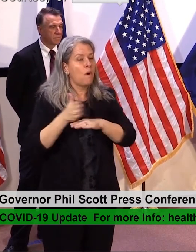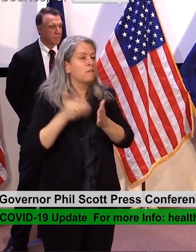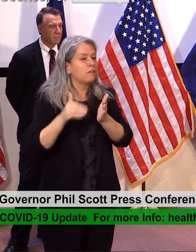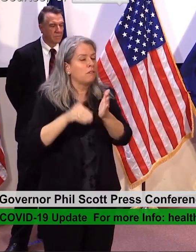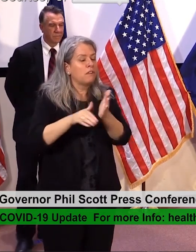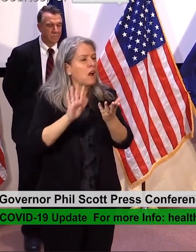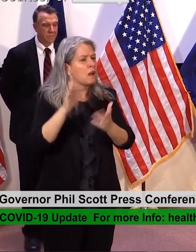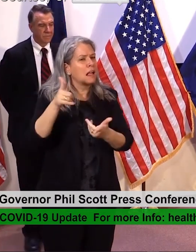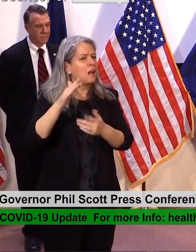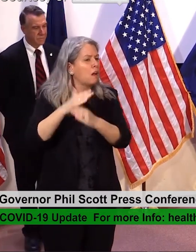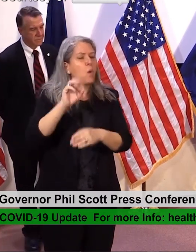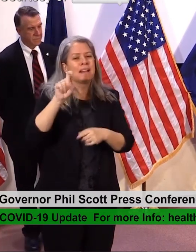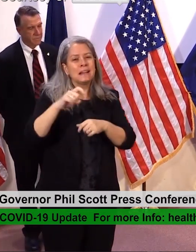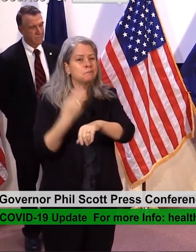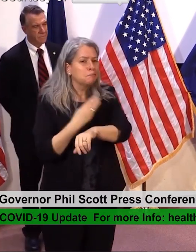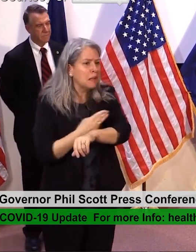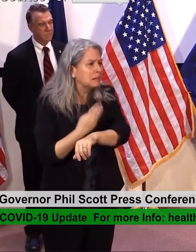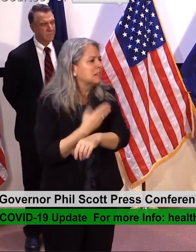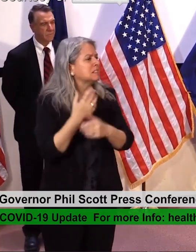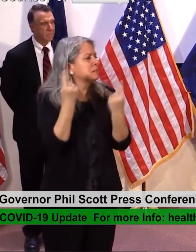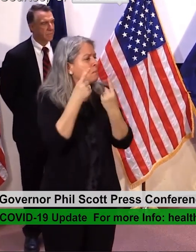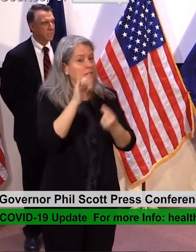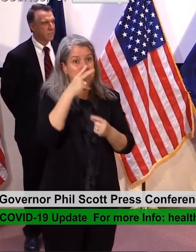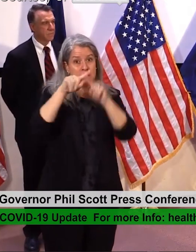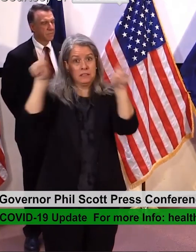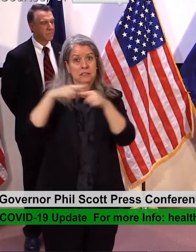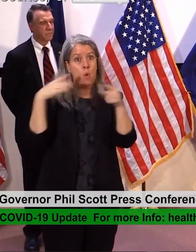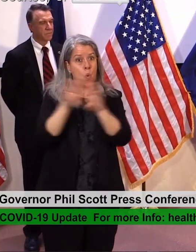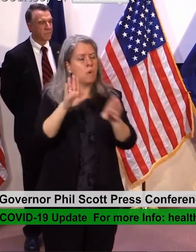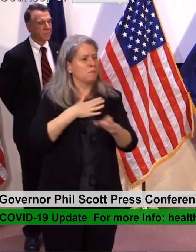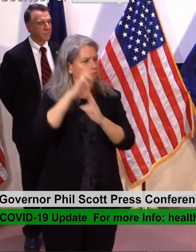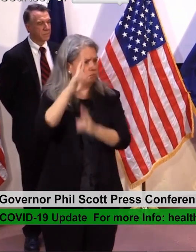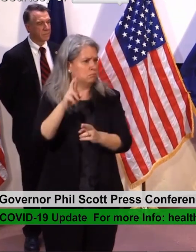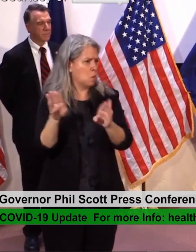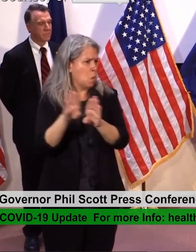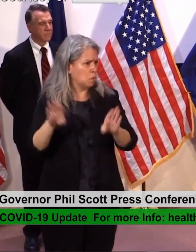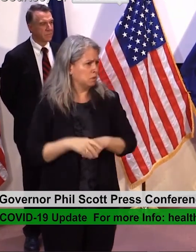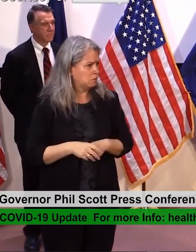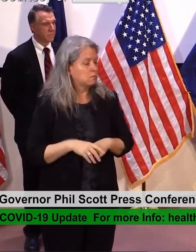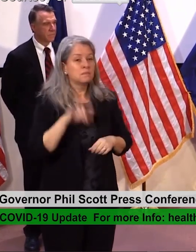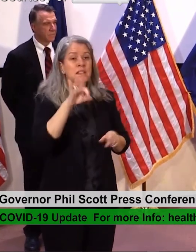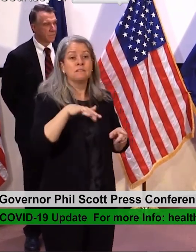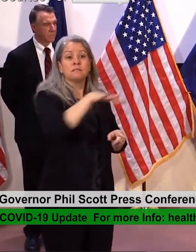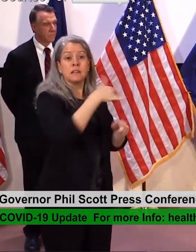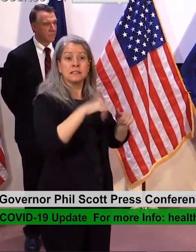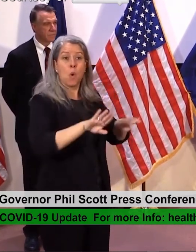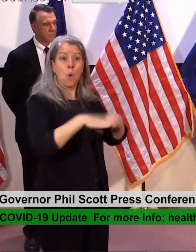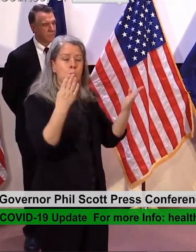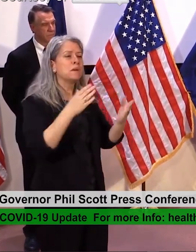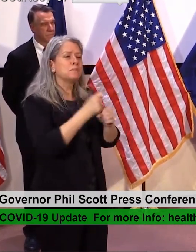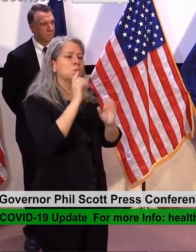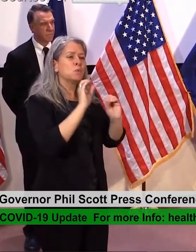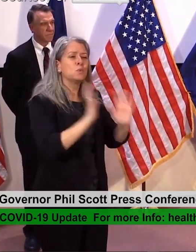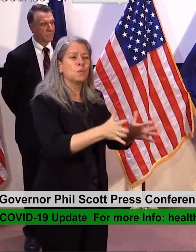or because they require maintenance to allow safe passage. For areas that remain open, we ask that you practice leave no trace principles, and